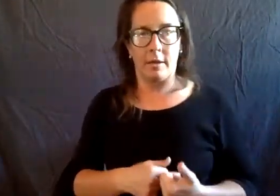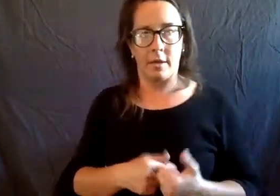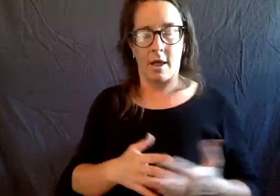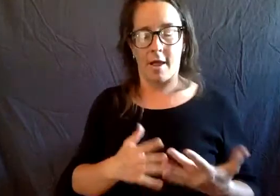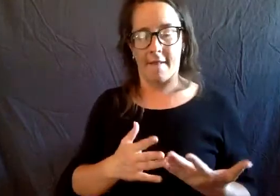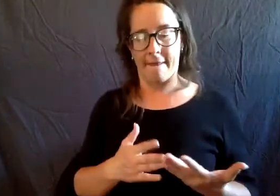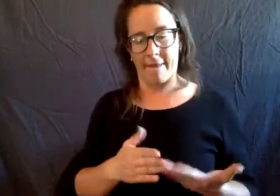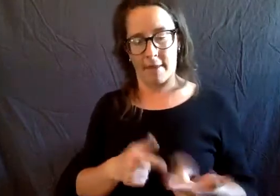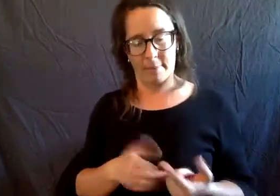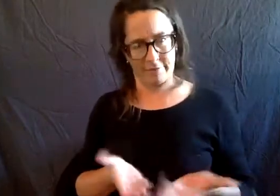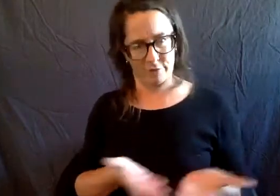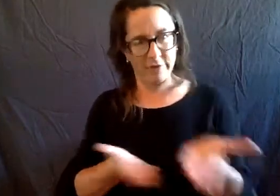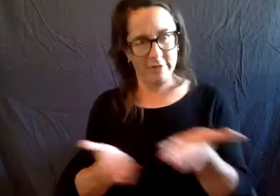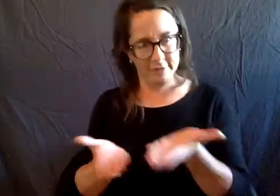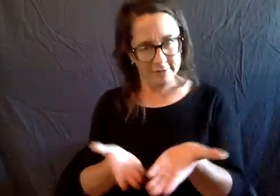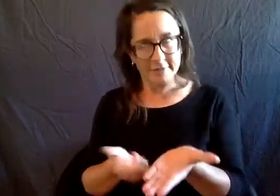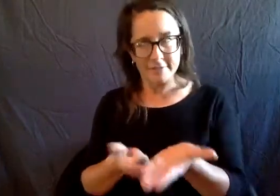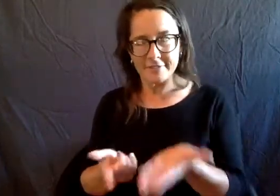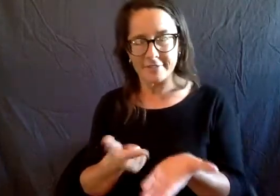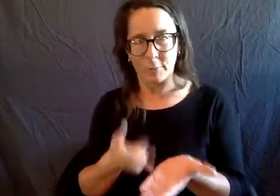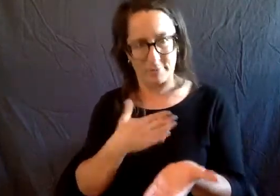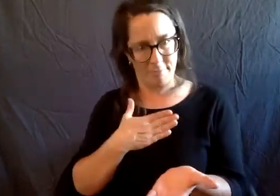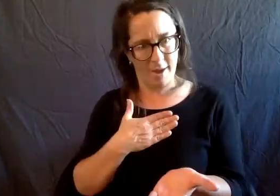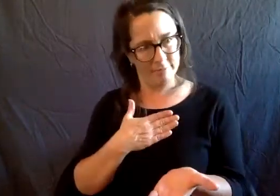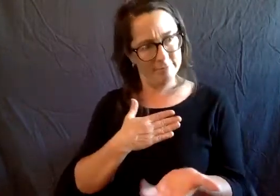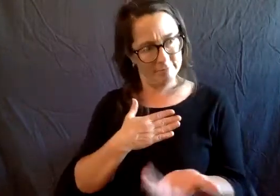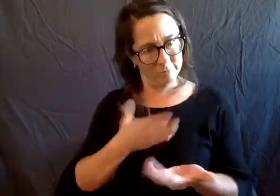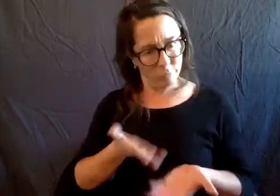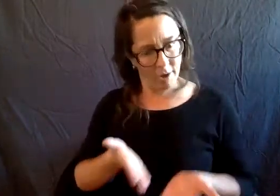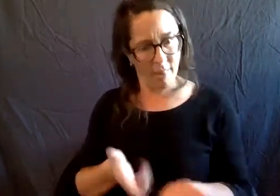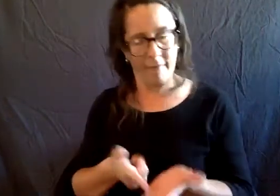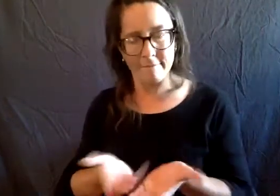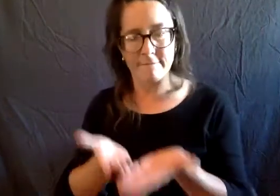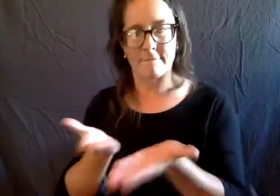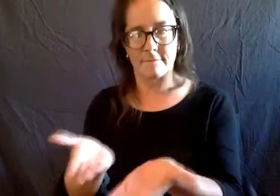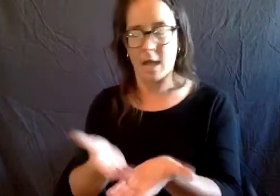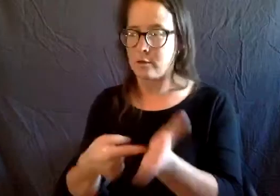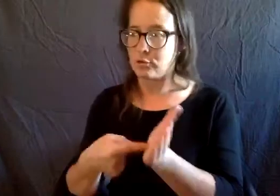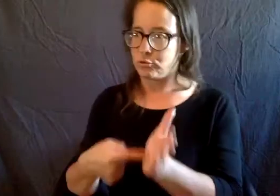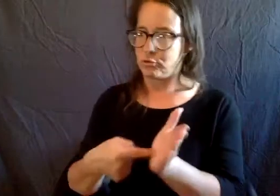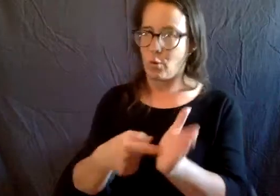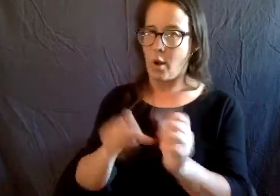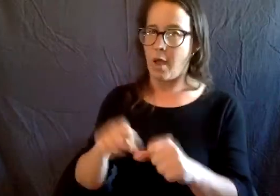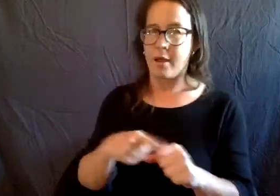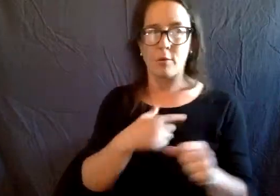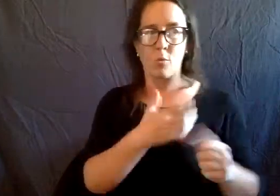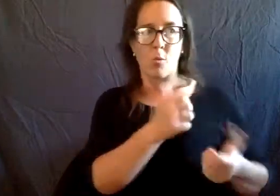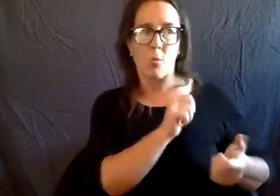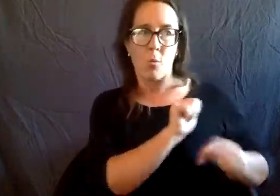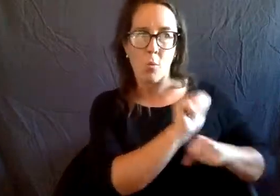isms behind and be of service. But I also was shown that I can work with adults, right? Like,